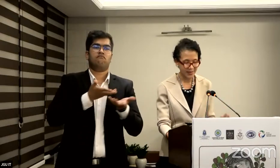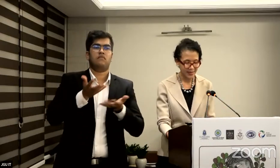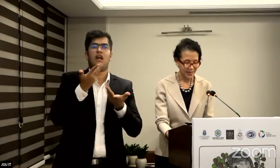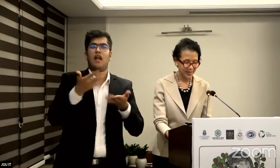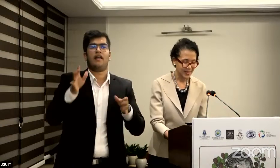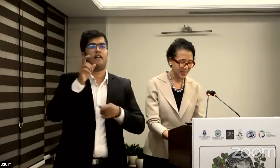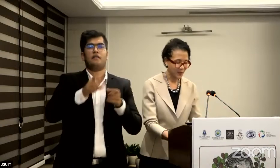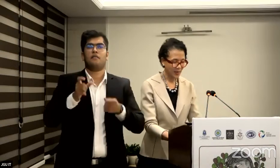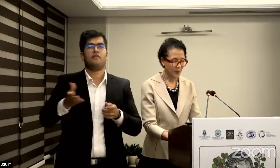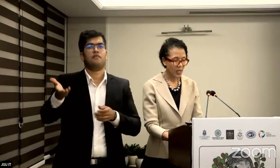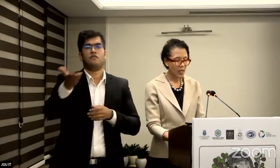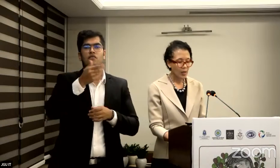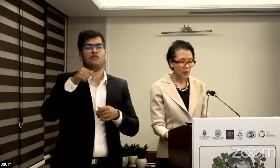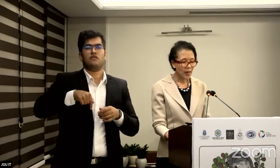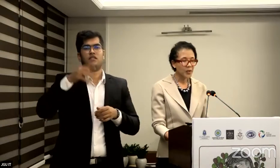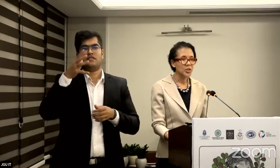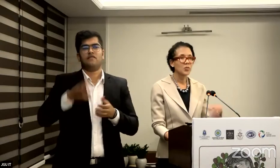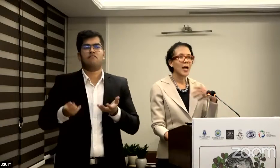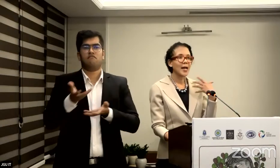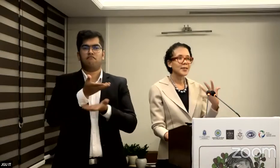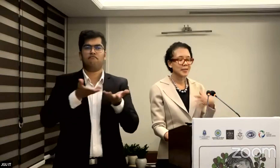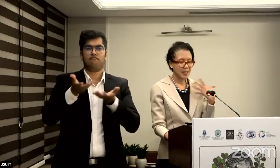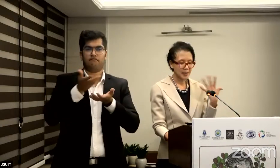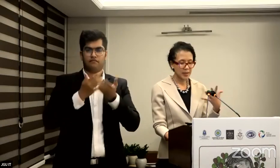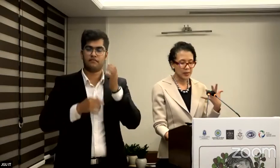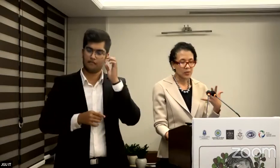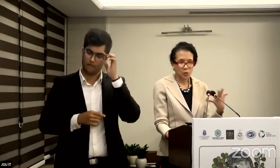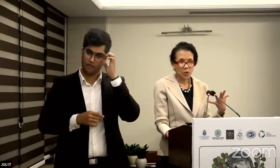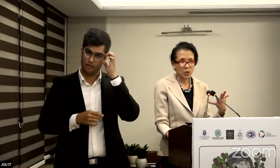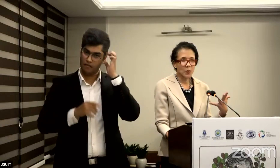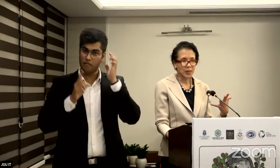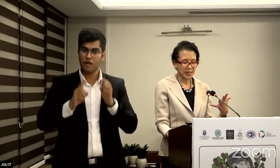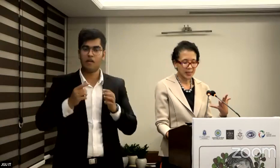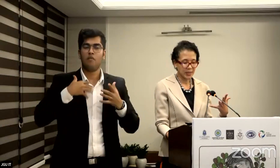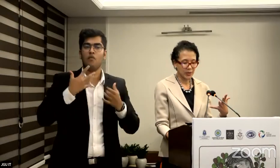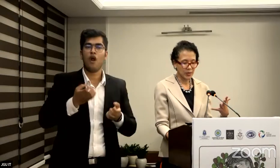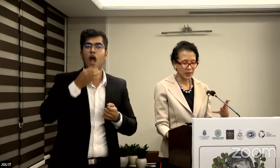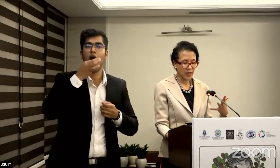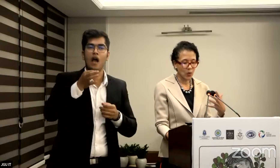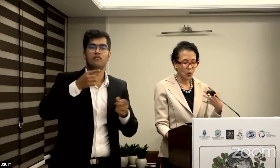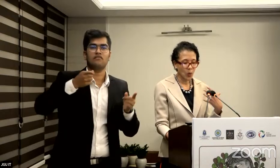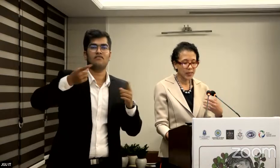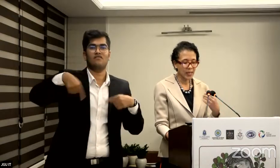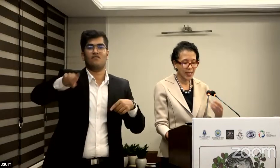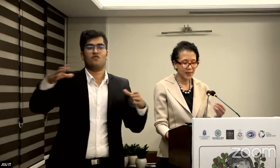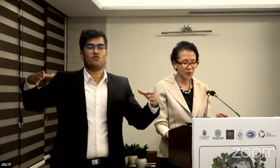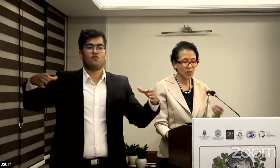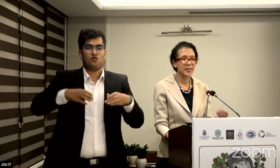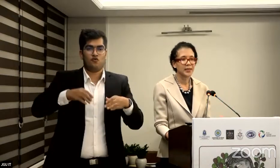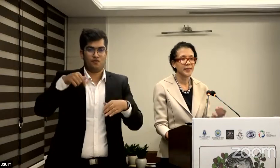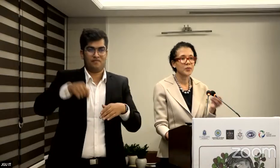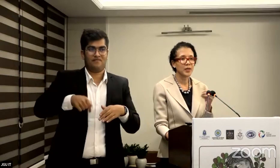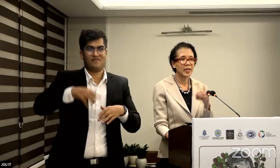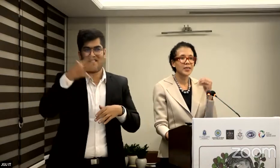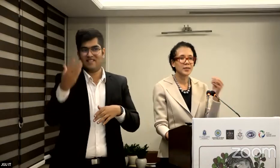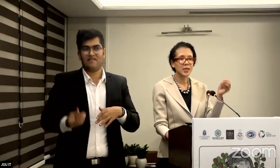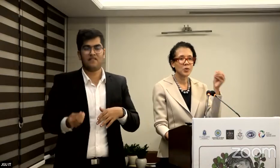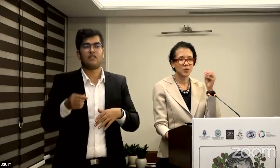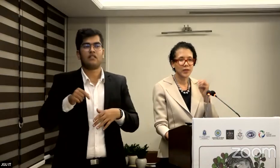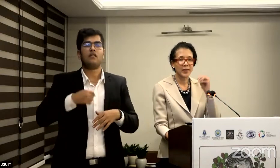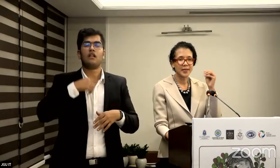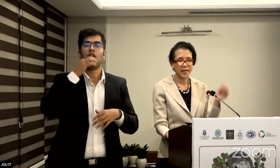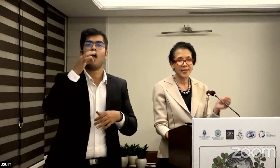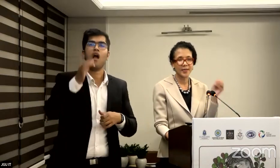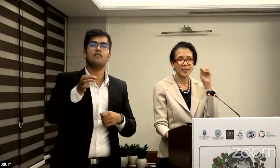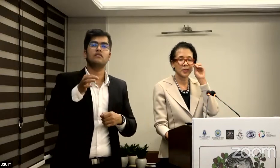here this evening. But rather to ask us as a group collected here this evening, what kinds of criteria we think